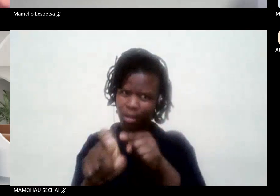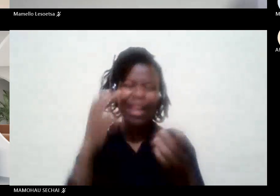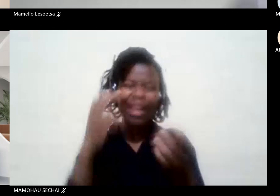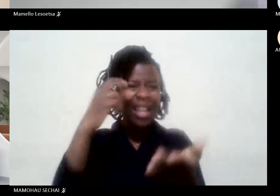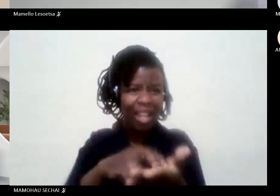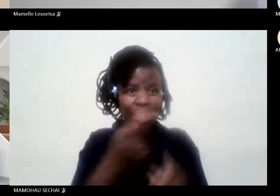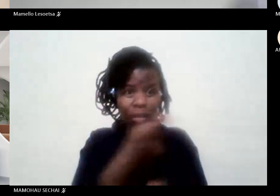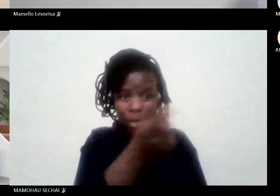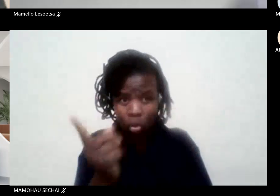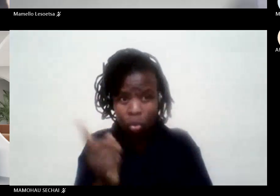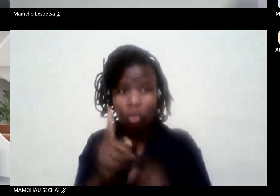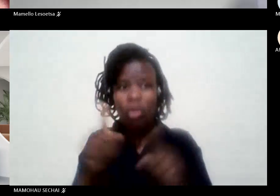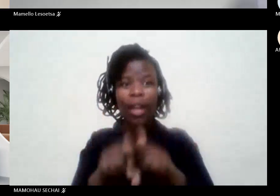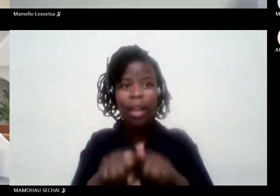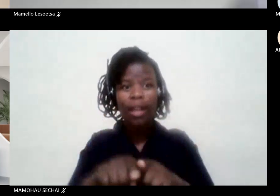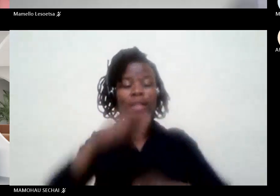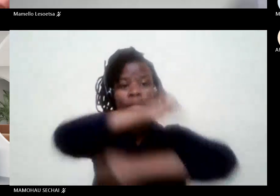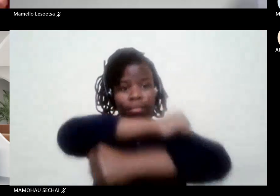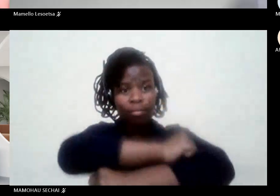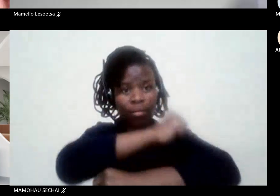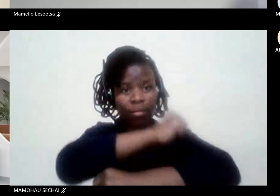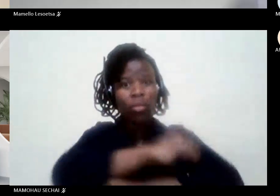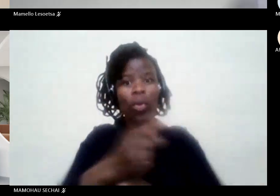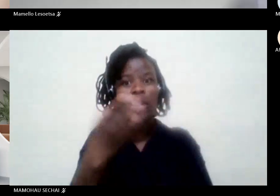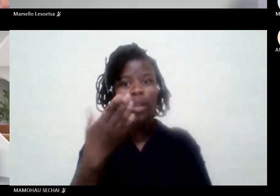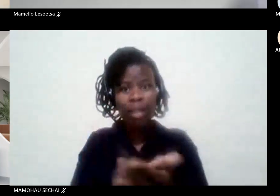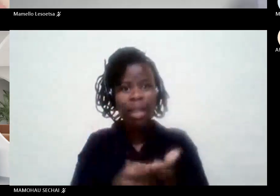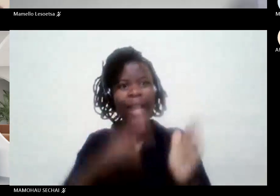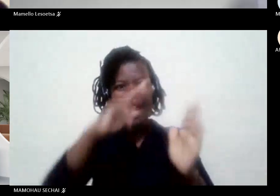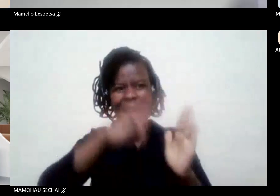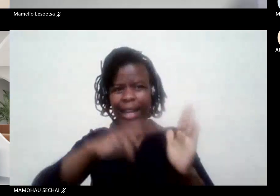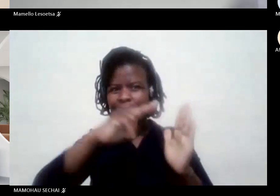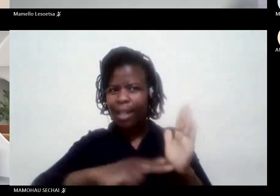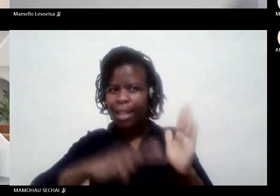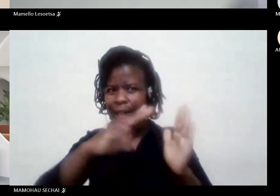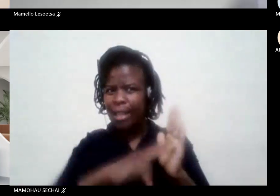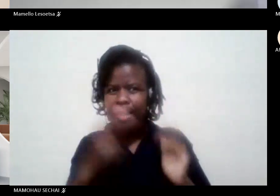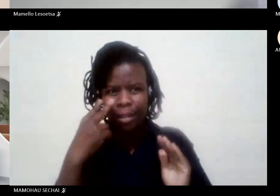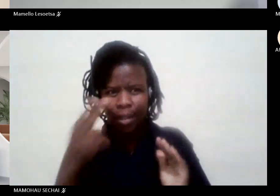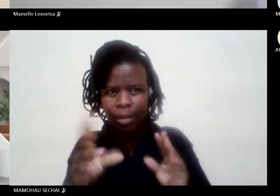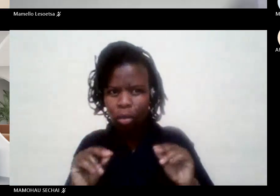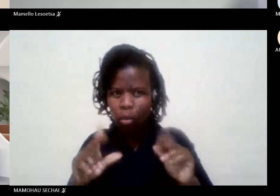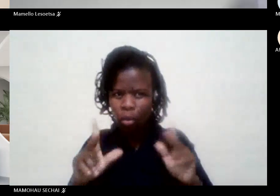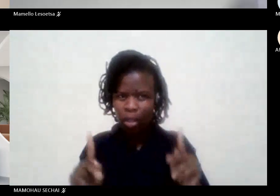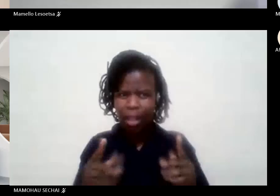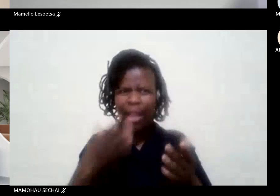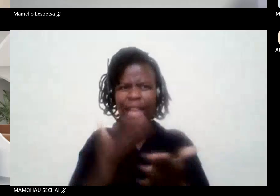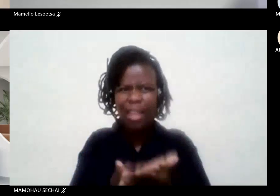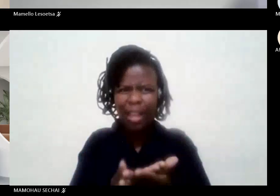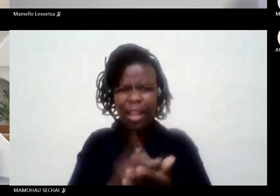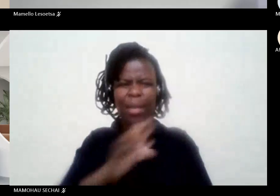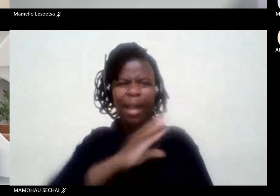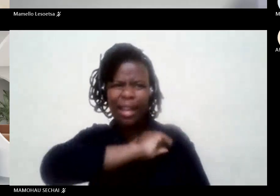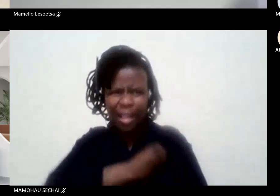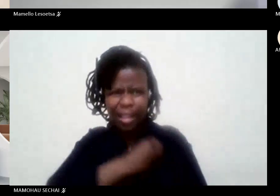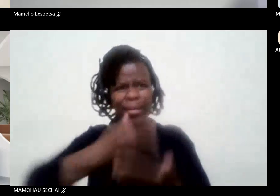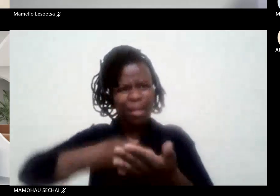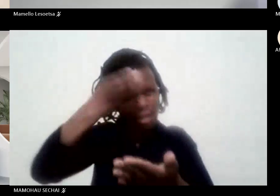guys as the scholars to go through your readings and look at the strategy and say, okay, what would be a disability studies in